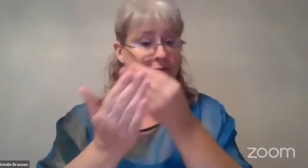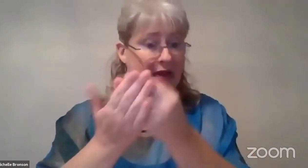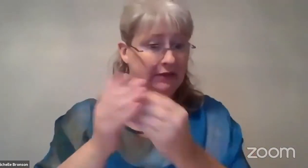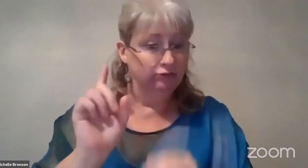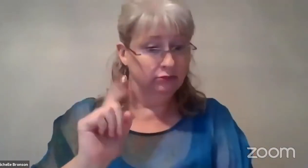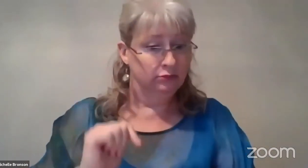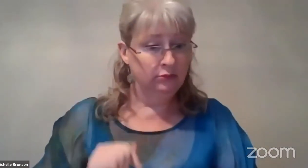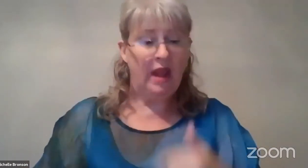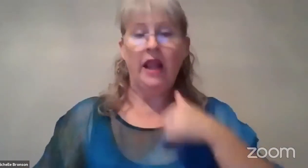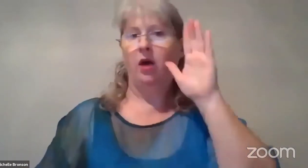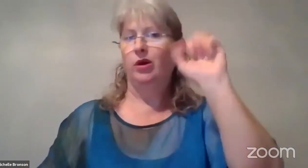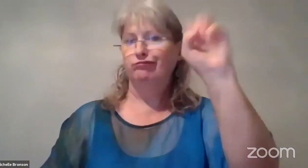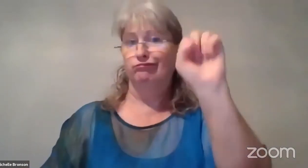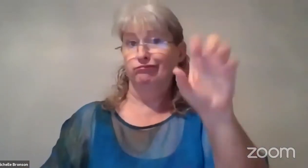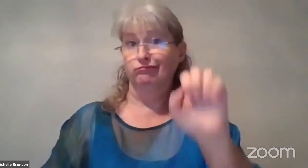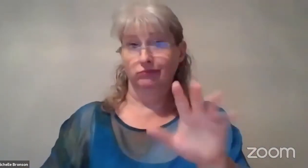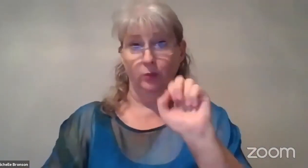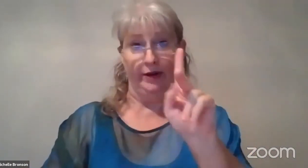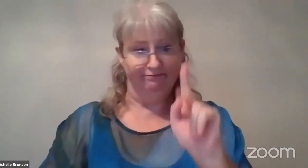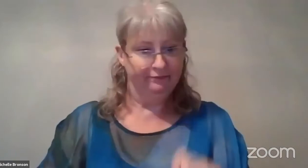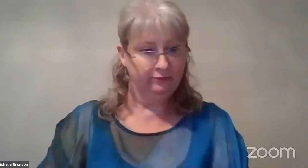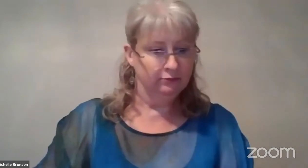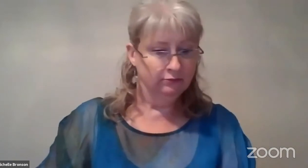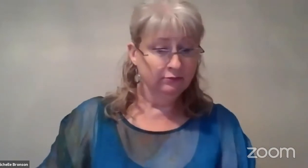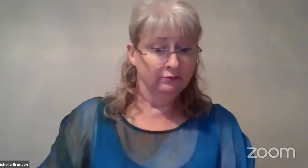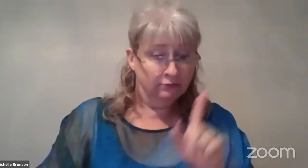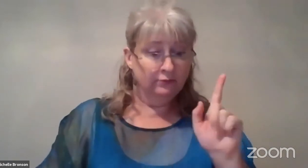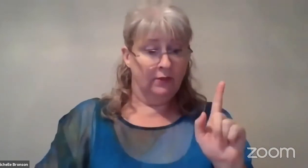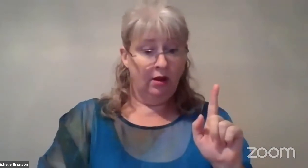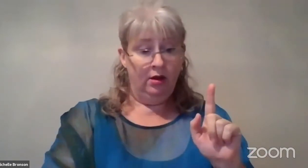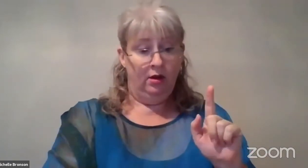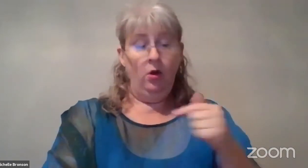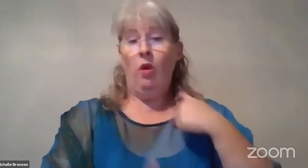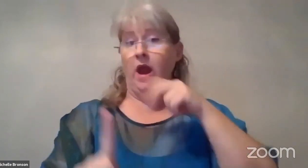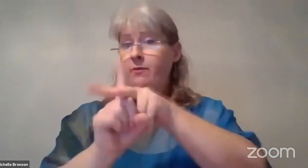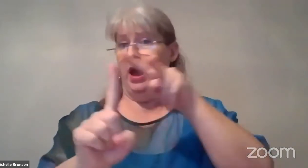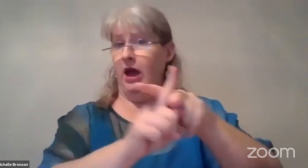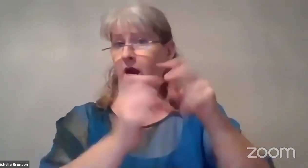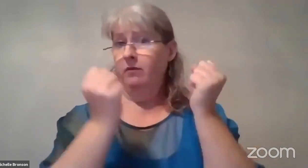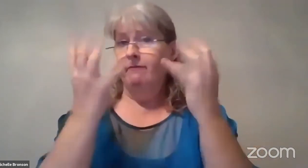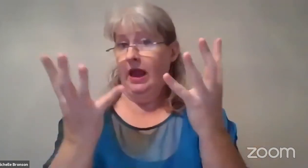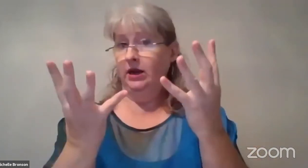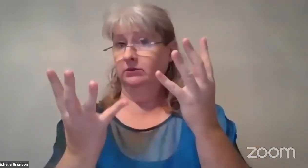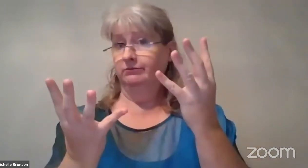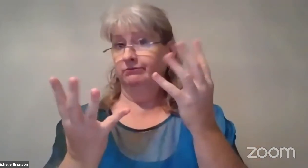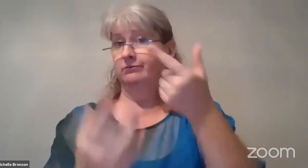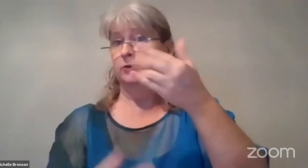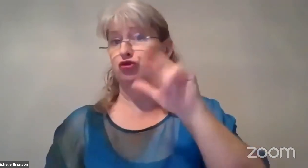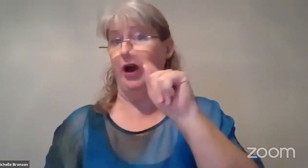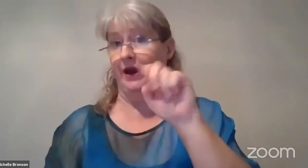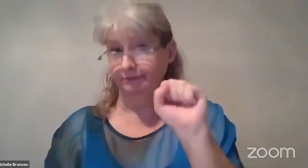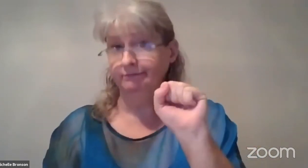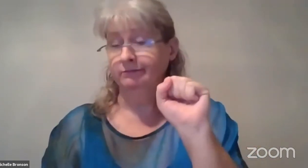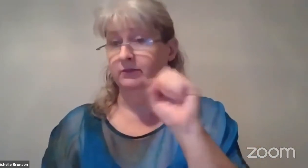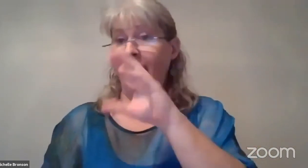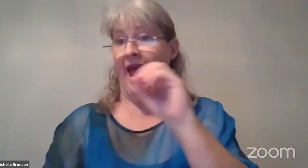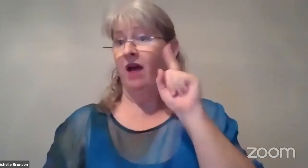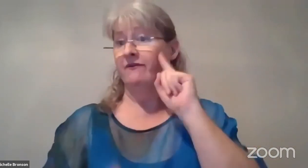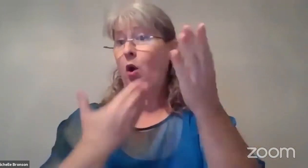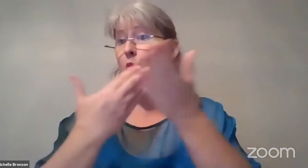reality. But I know the budget is important, so I will review some of that information with you. I have applied for a